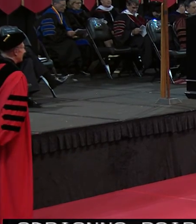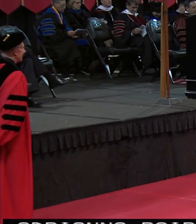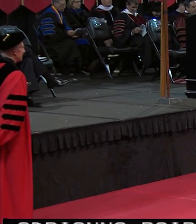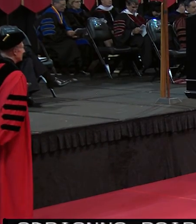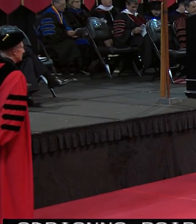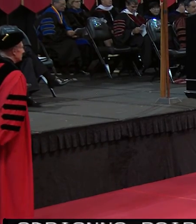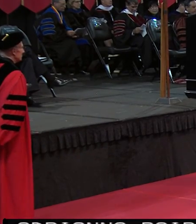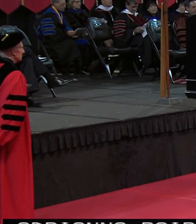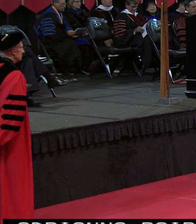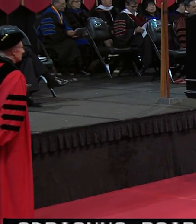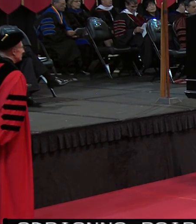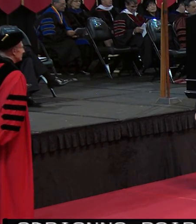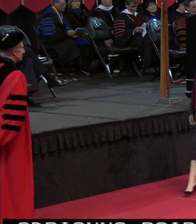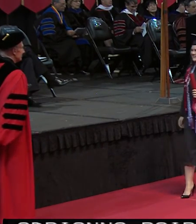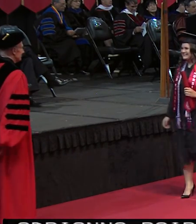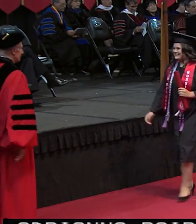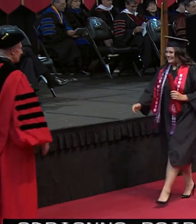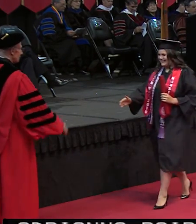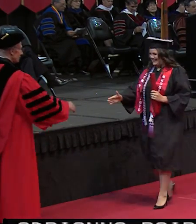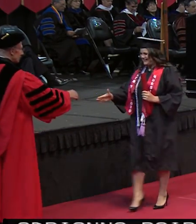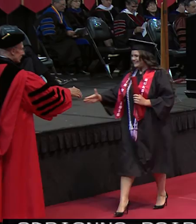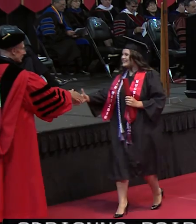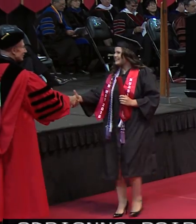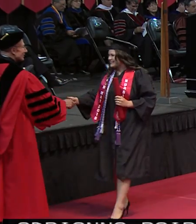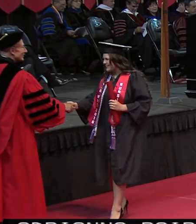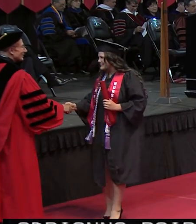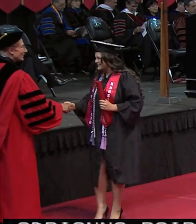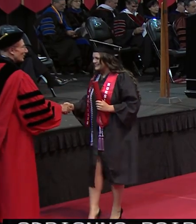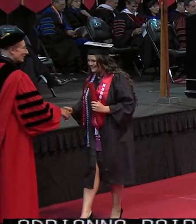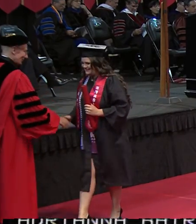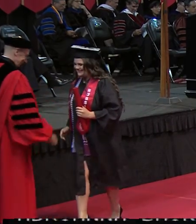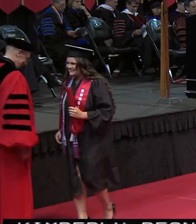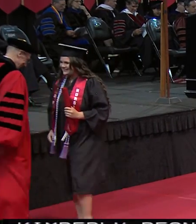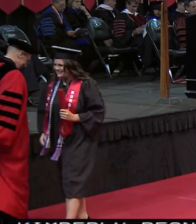Jaime Duray Beceda.